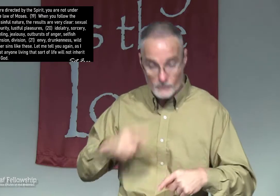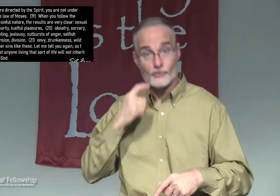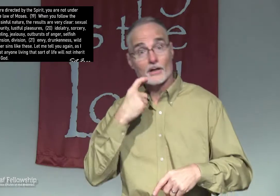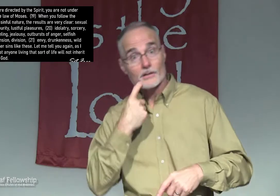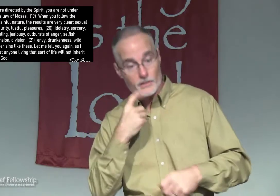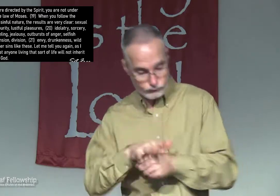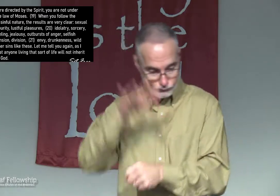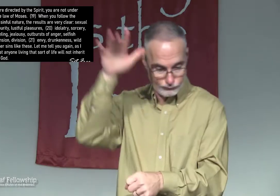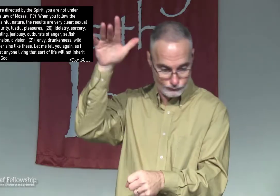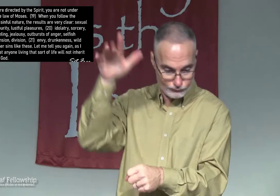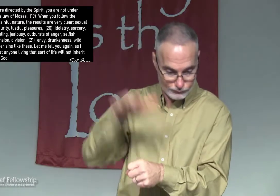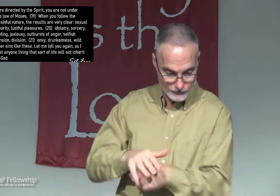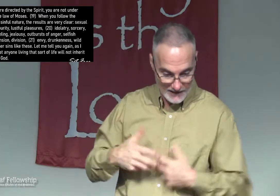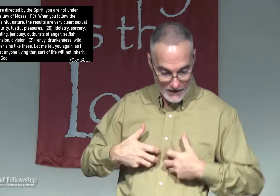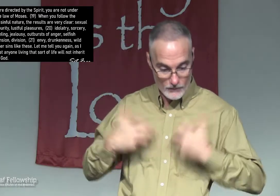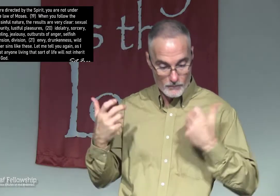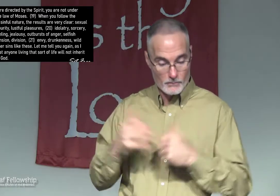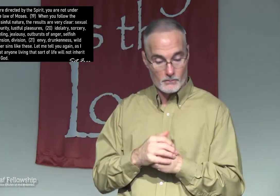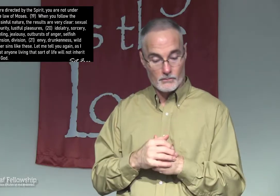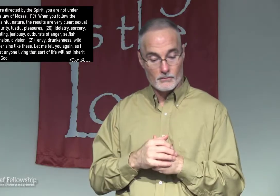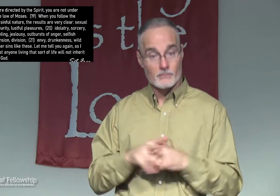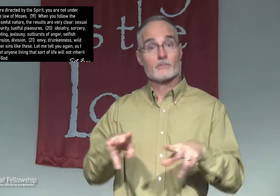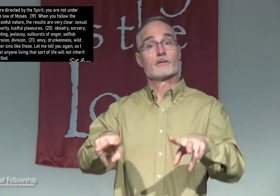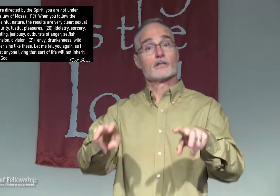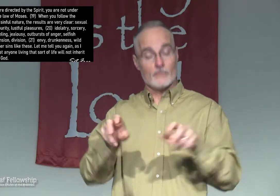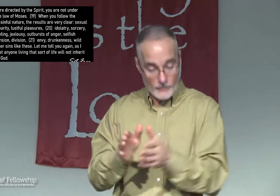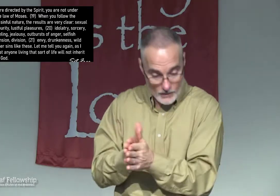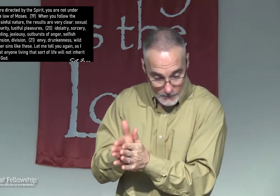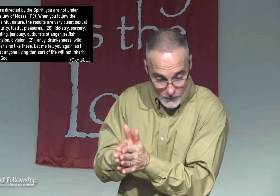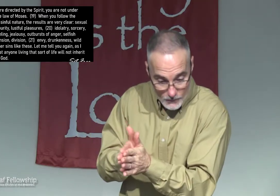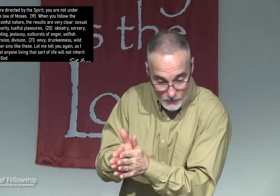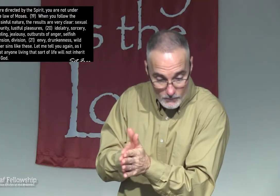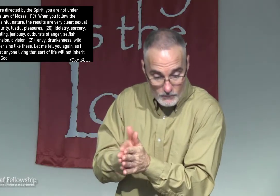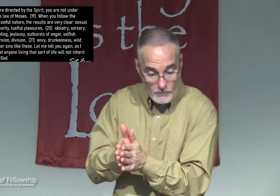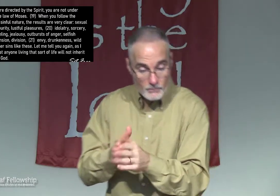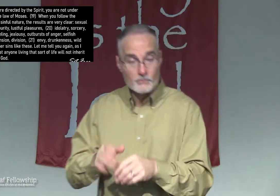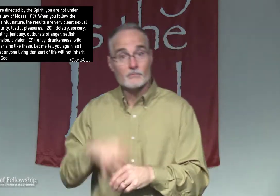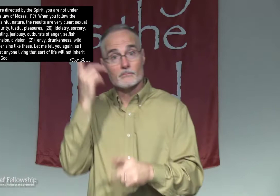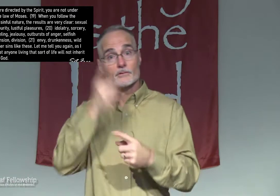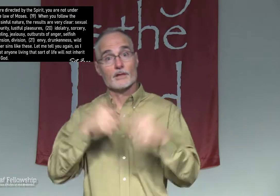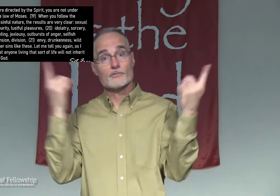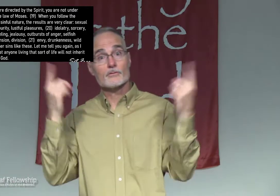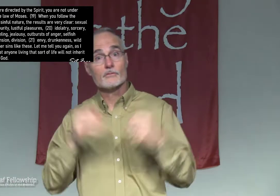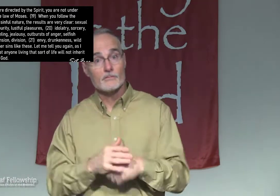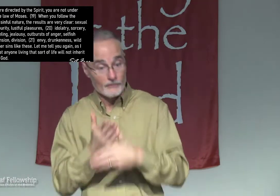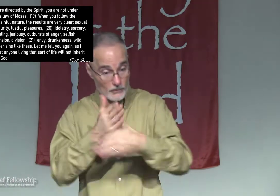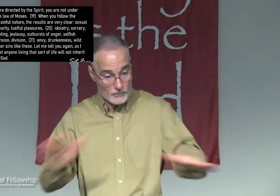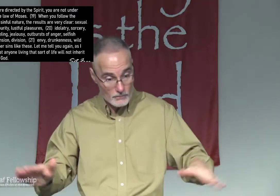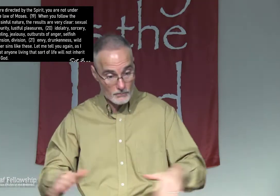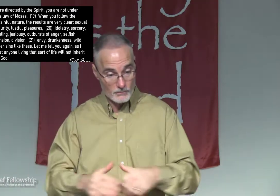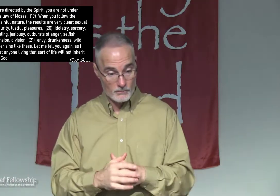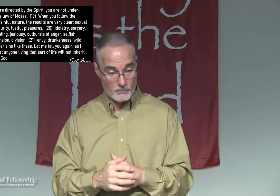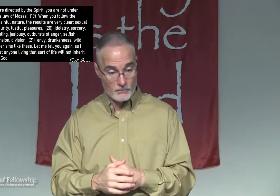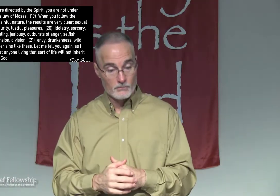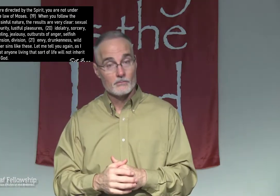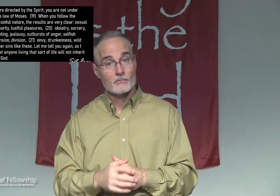hostility, quarreling, jealousy, outbursts of anger, selfish ambition, dissension,